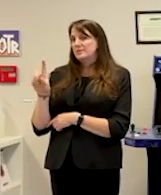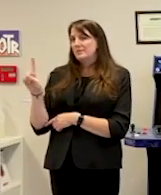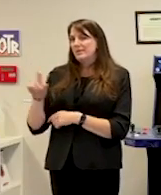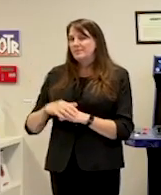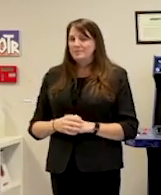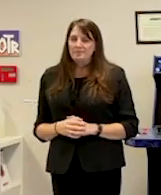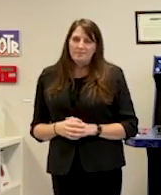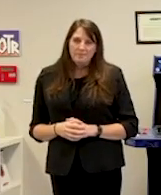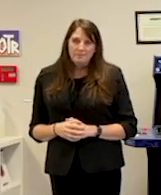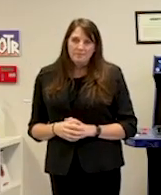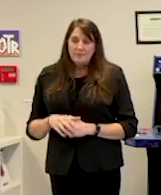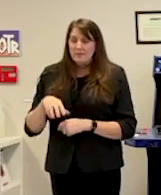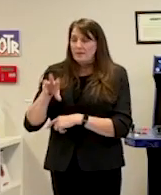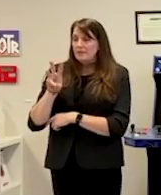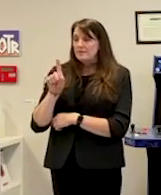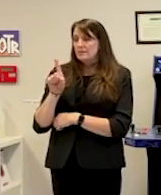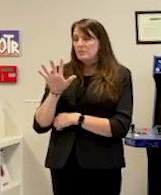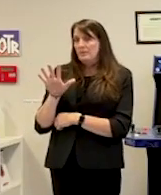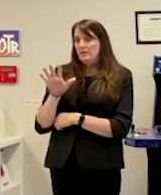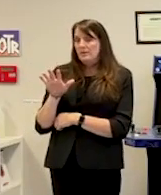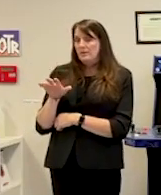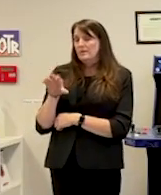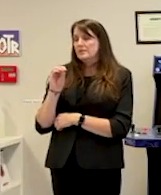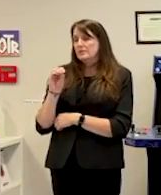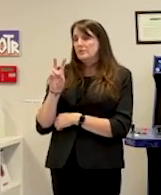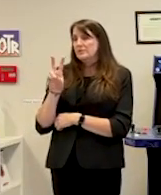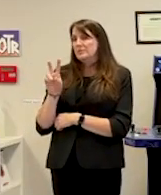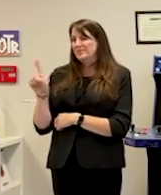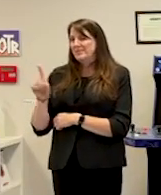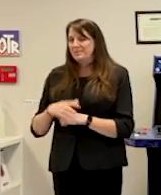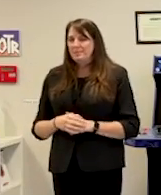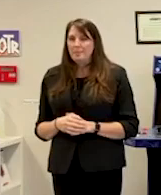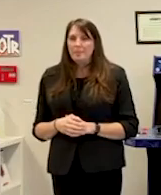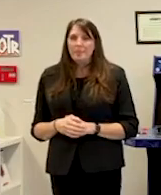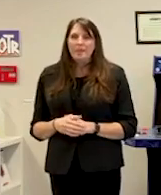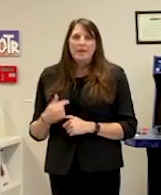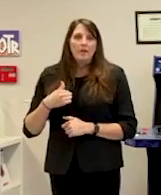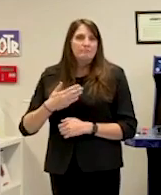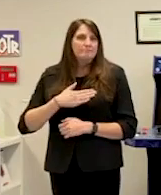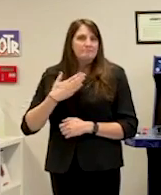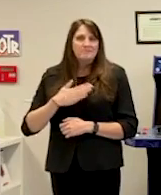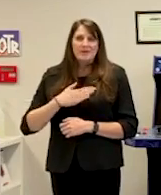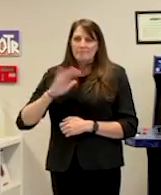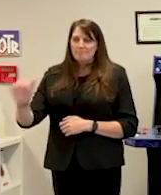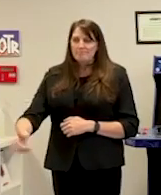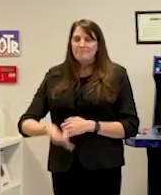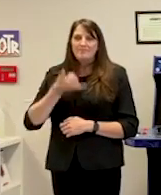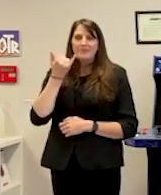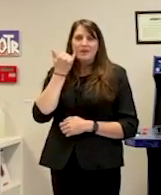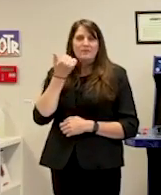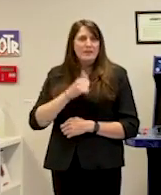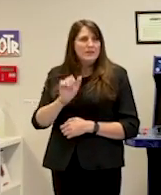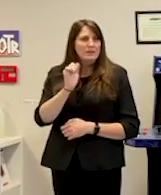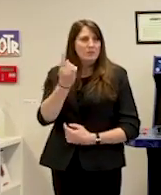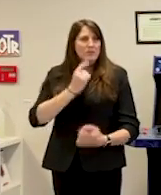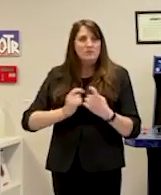314-615-0221. That's 615-0221. And I would be glad to answer any questions.